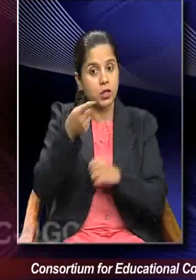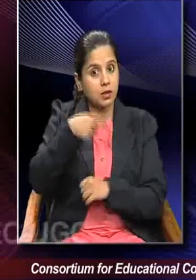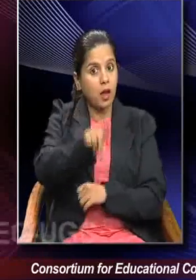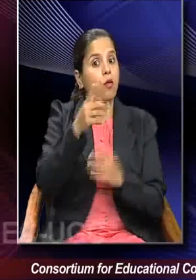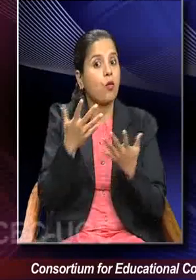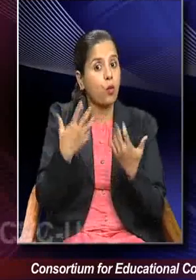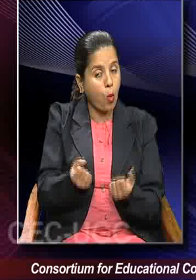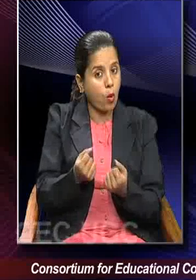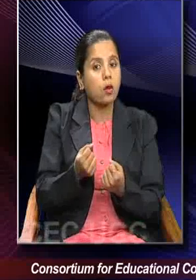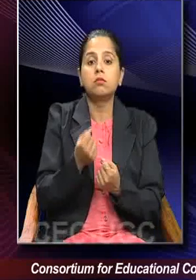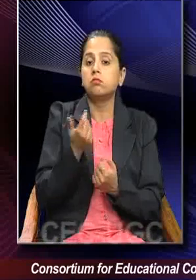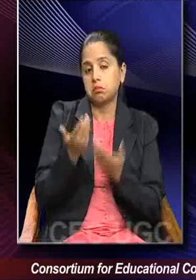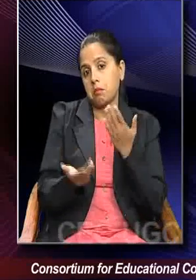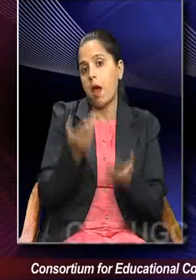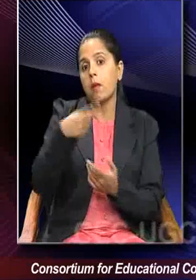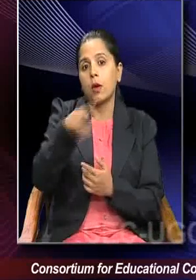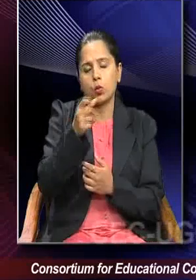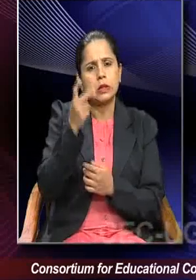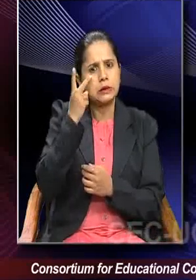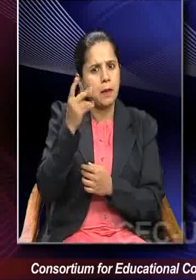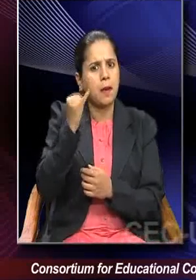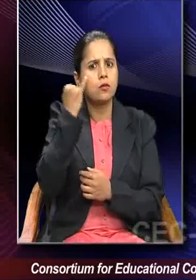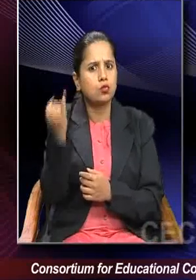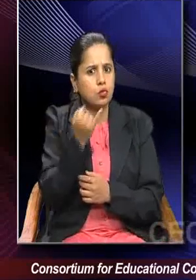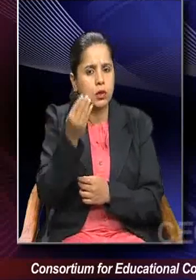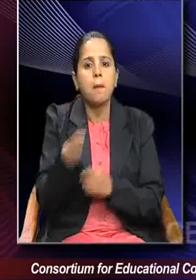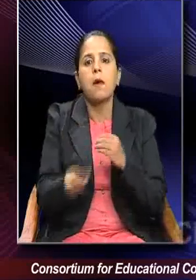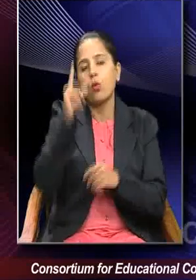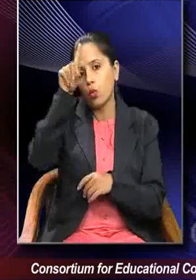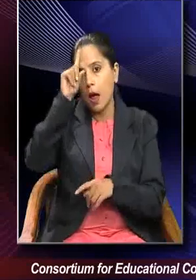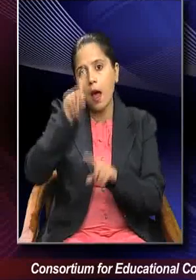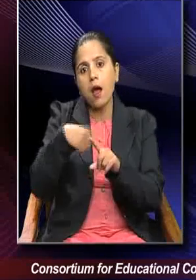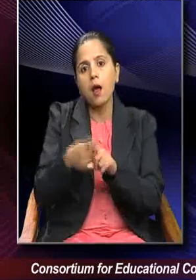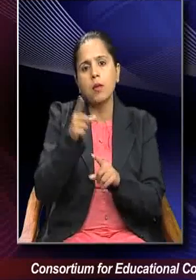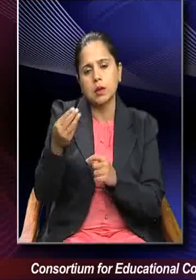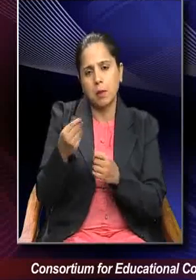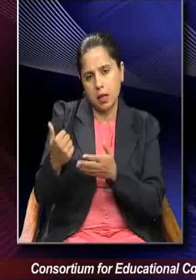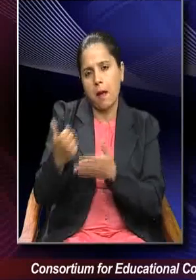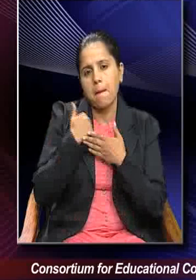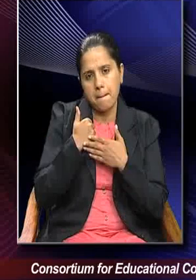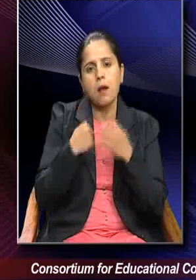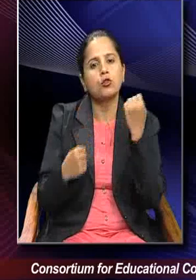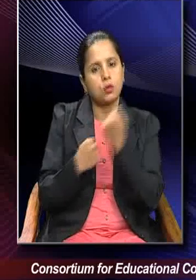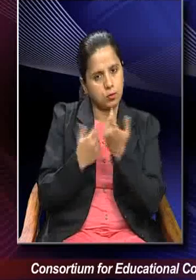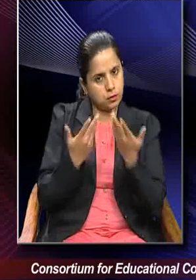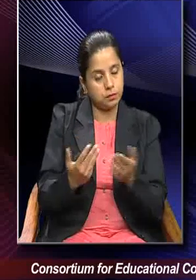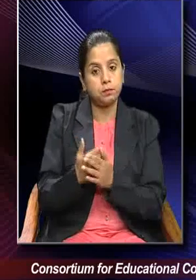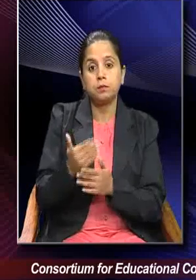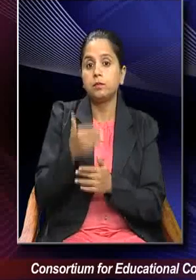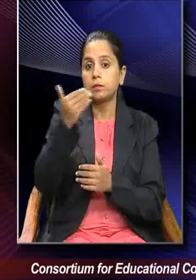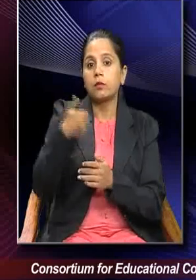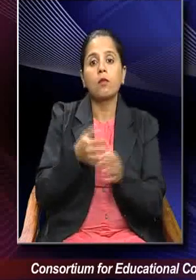own, you may seek some expert assistance. Next, we talk